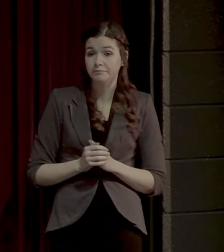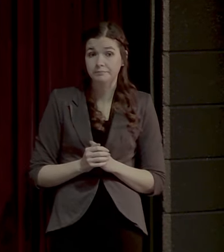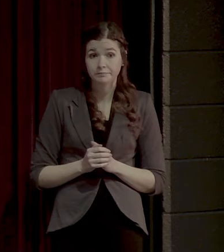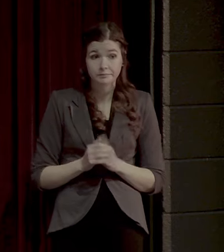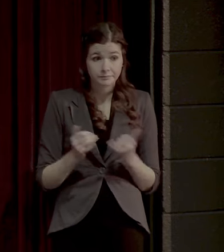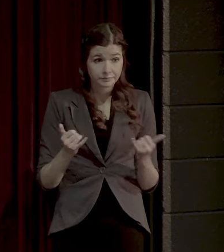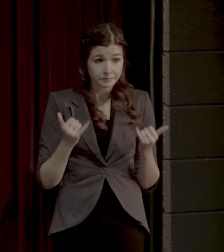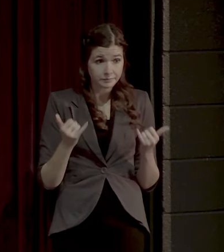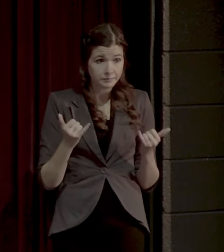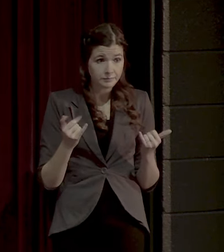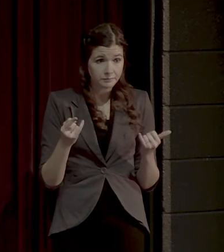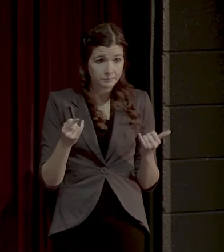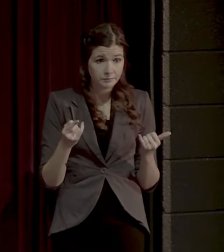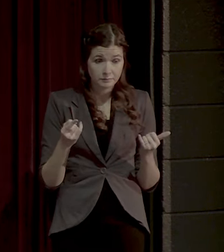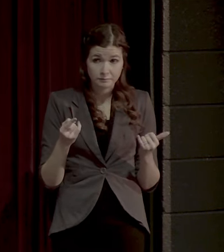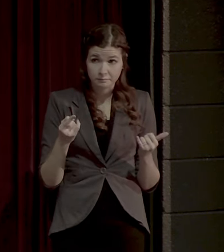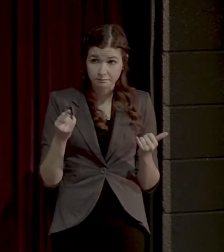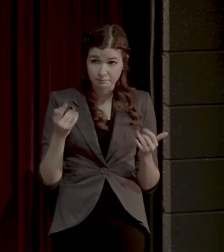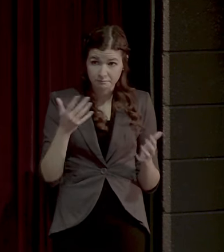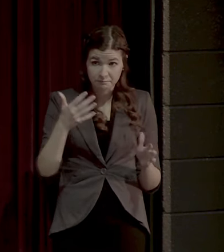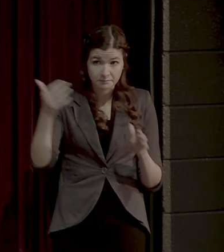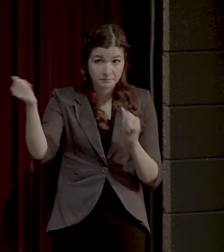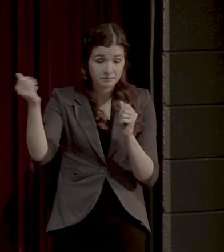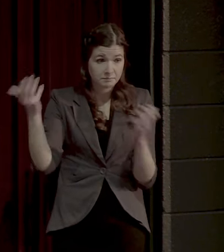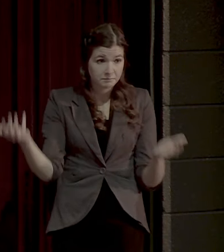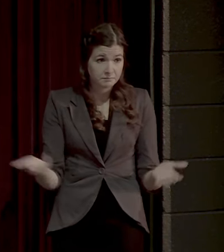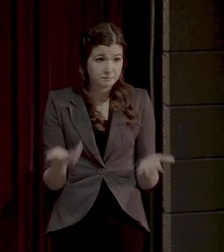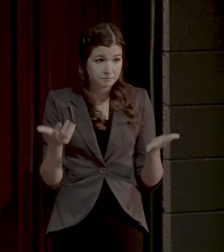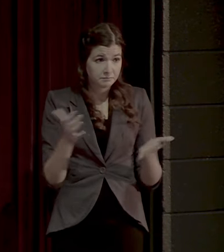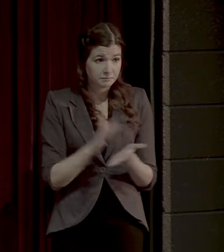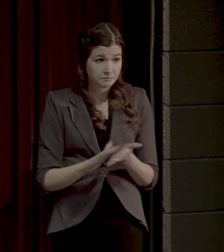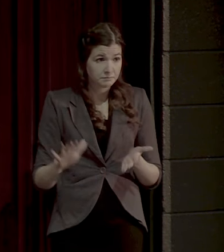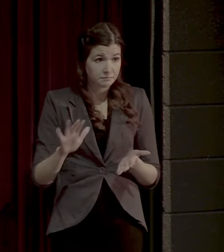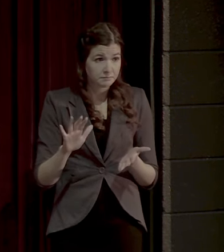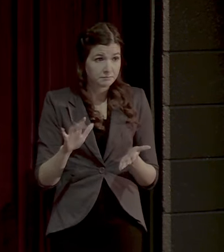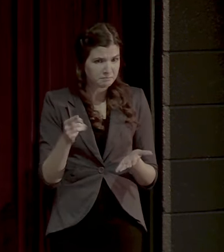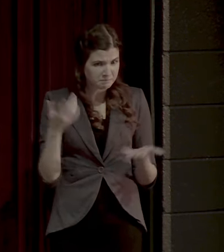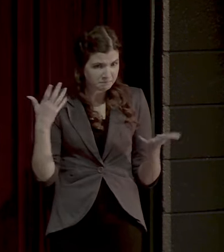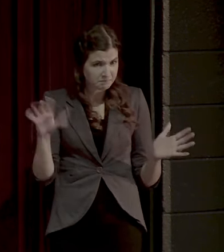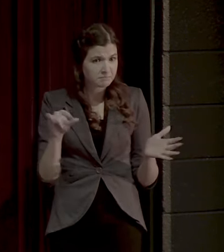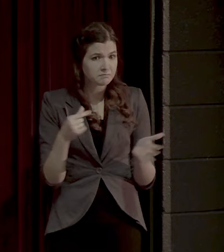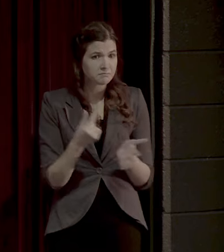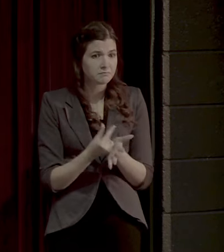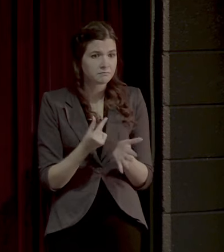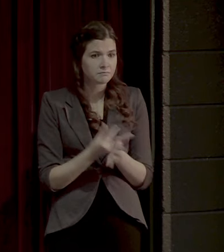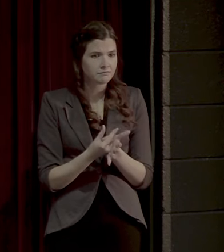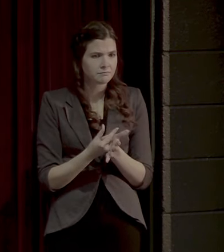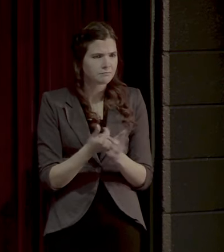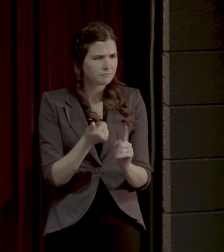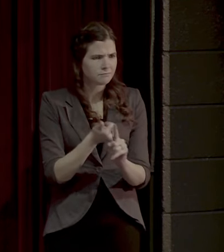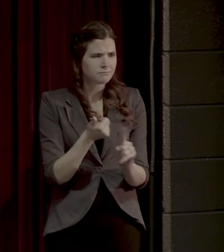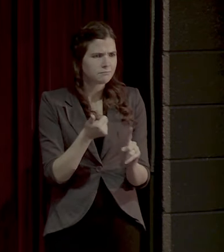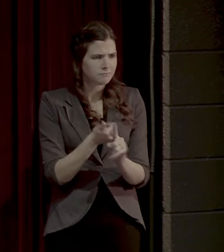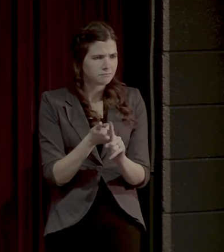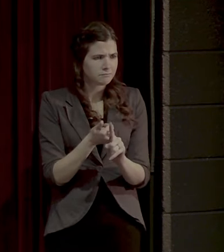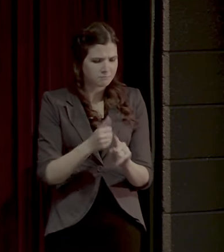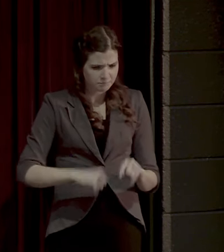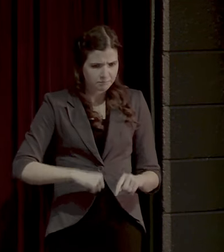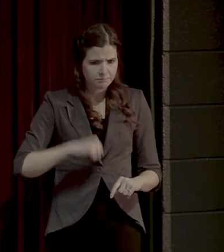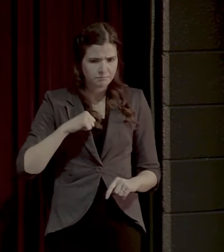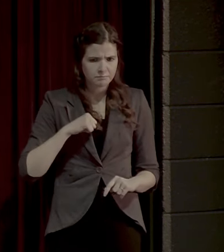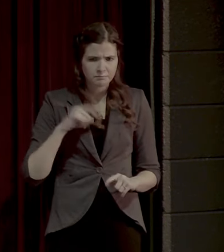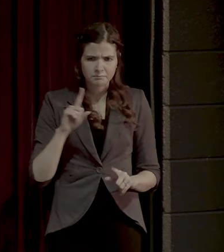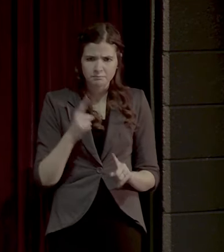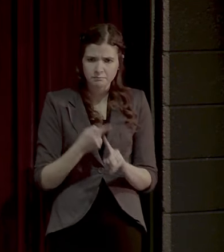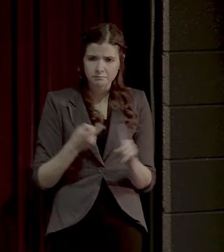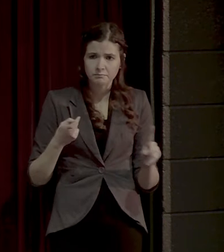Today, as you walk through the doors of Lake Region State College as graduates, be yourselves. Be proud of where you